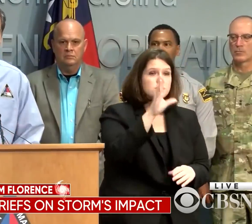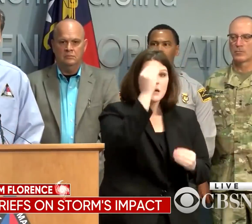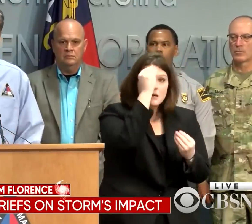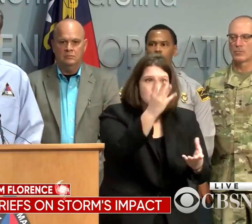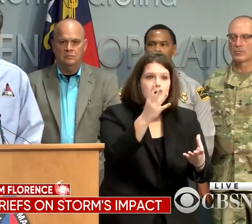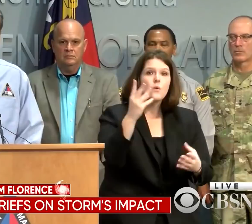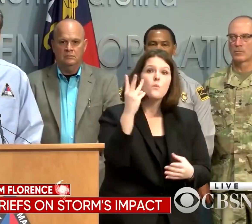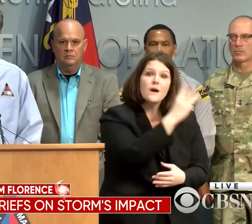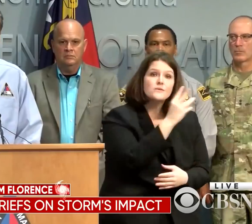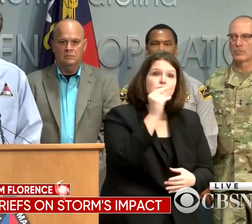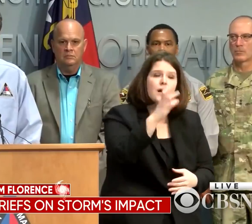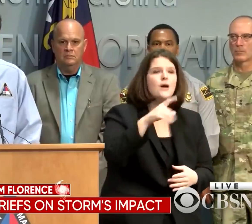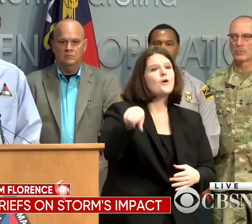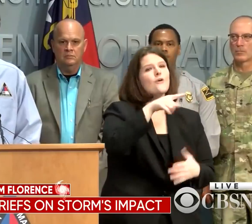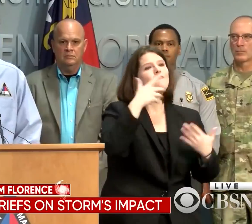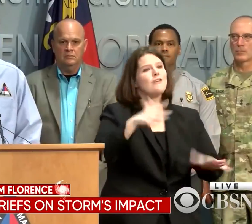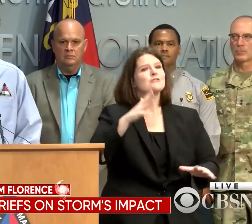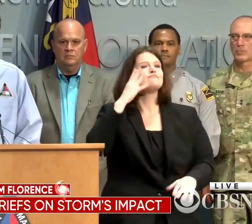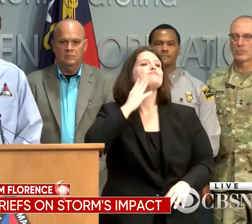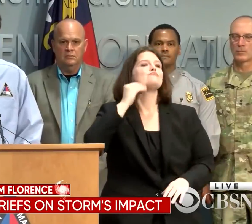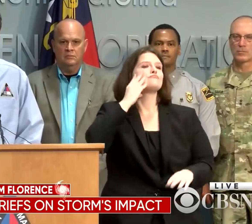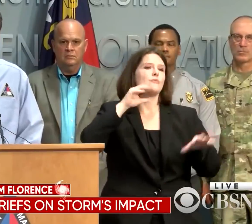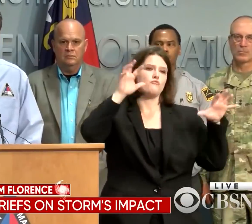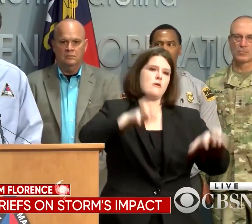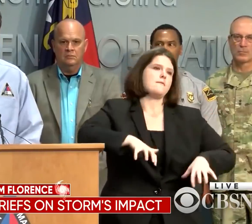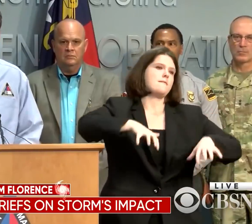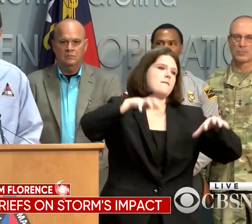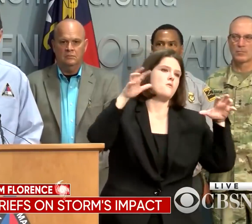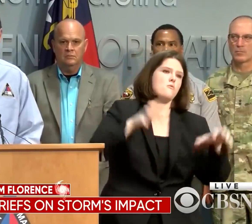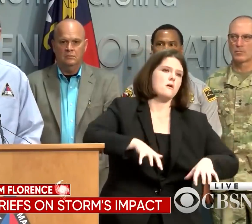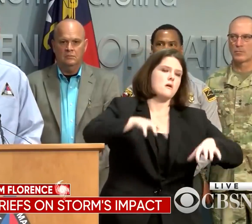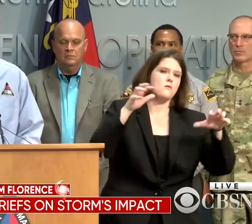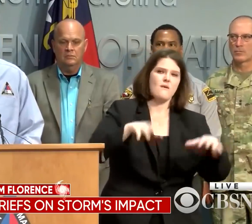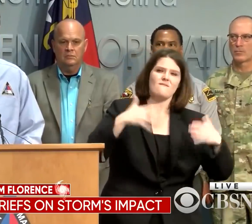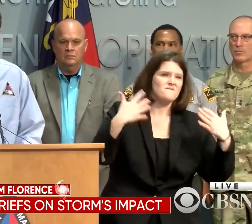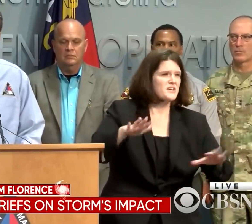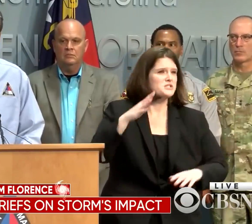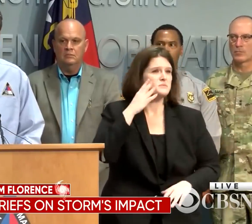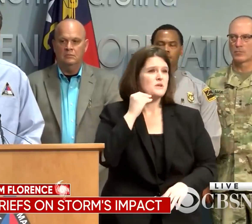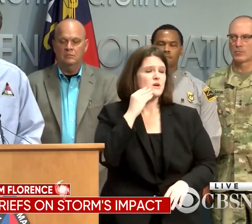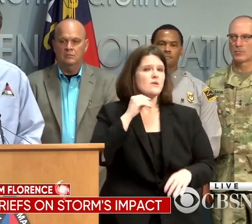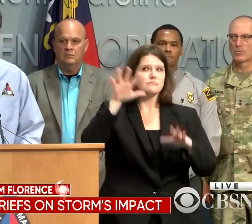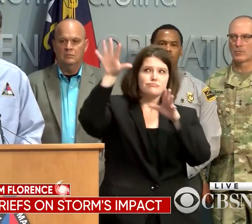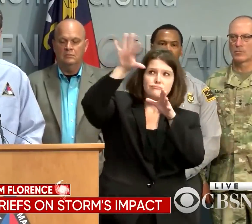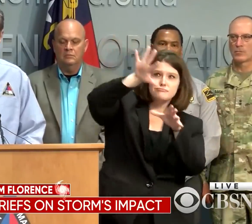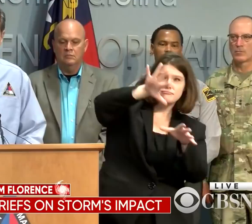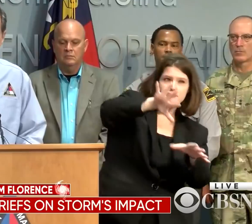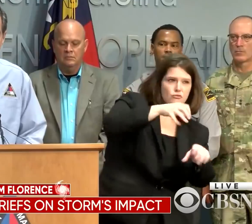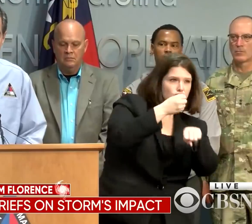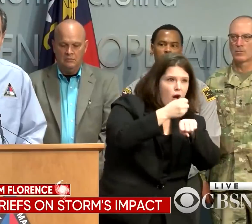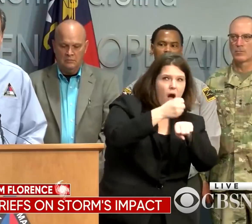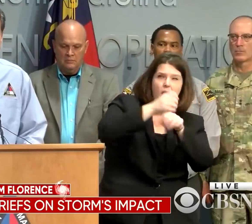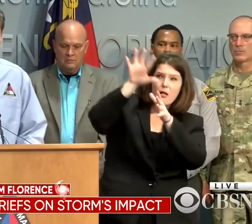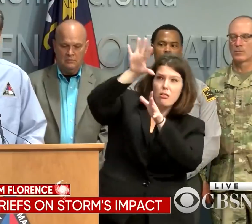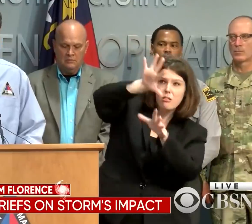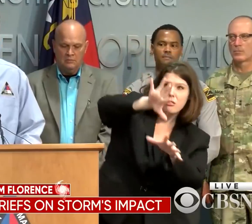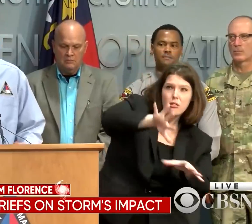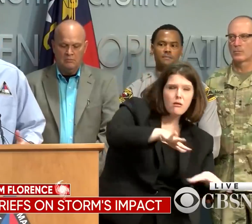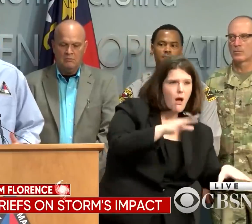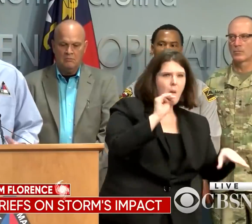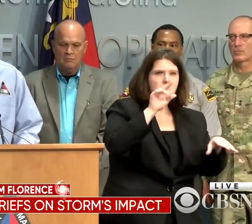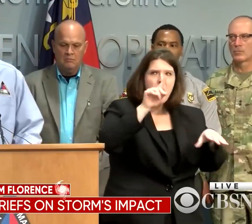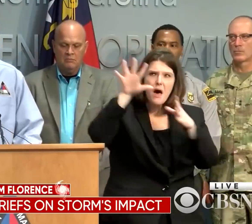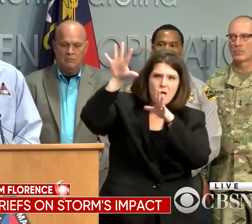People in Western North Carolina know what heavy rains mean. They have experienced rock slides and mudslides